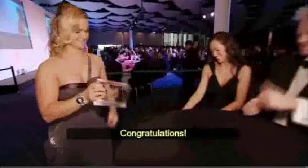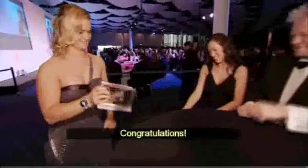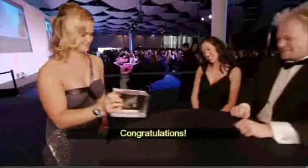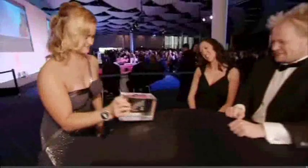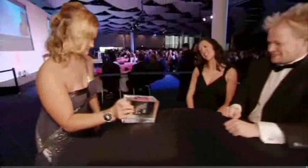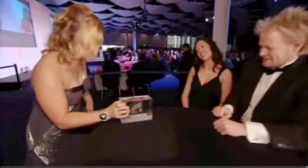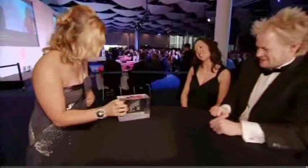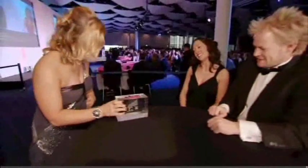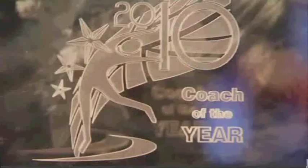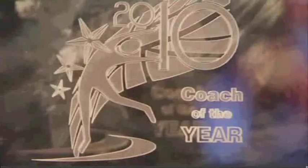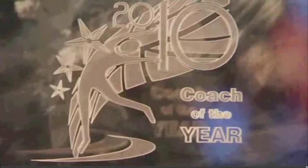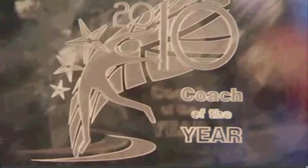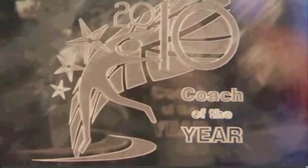Congratulations!